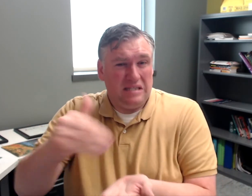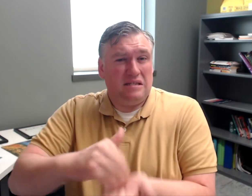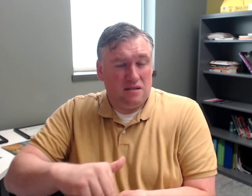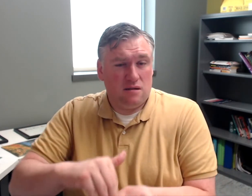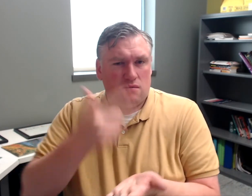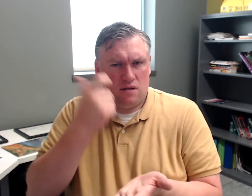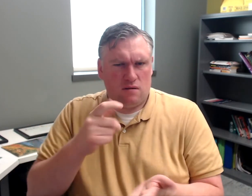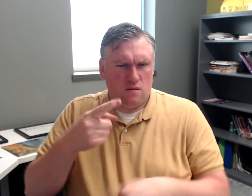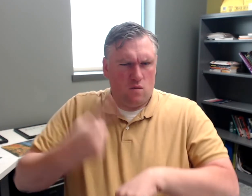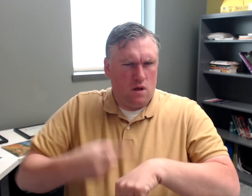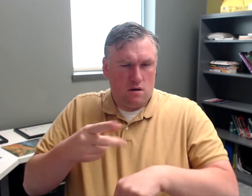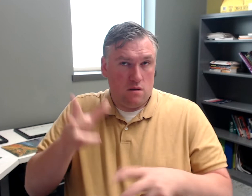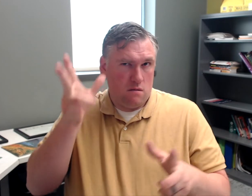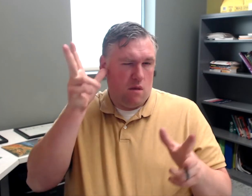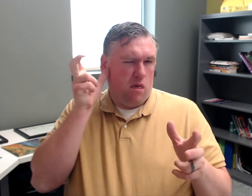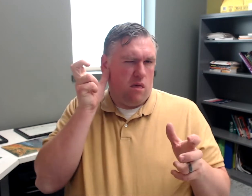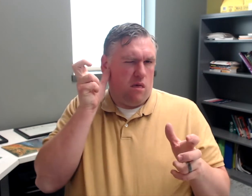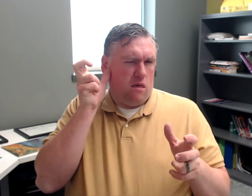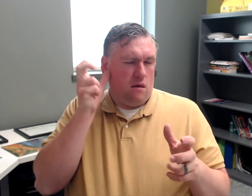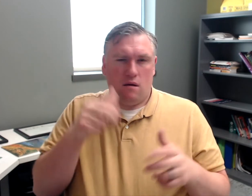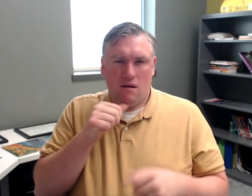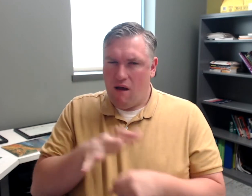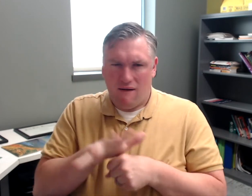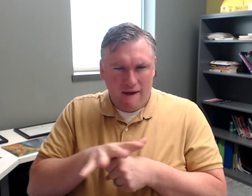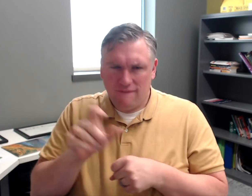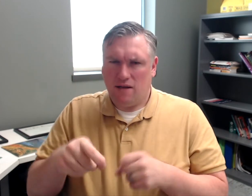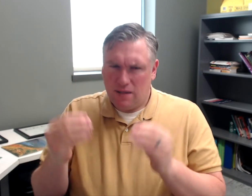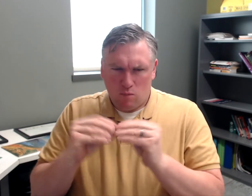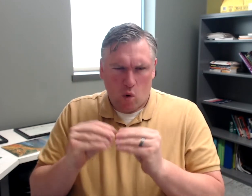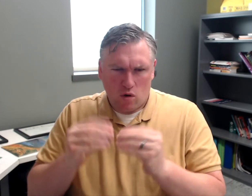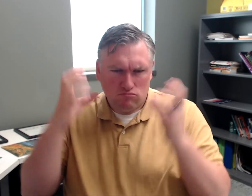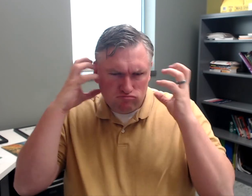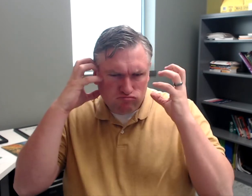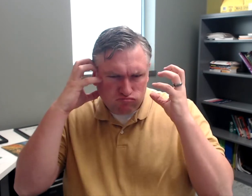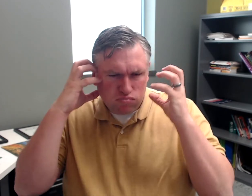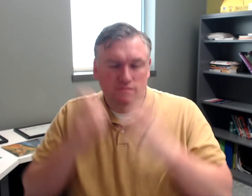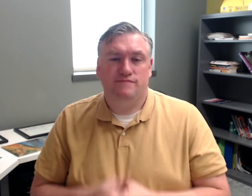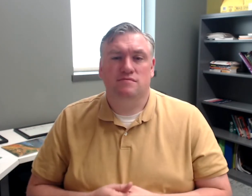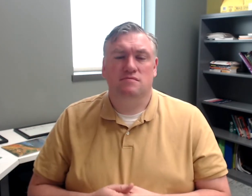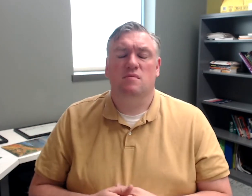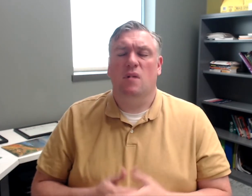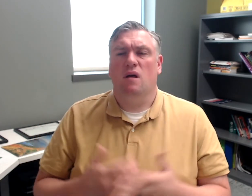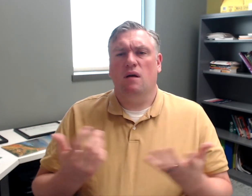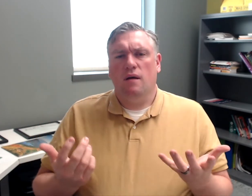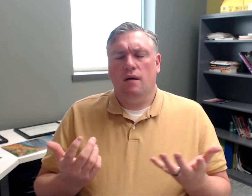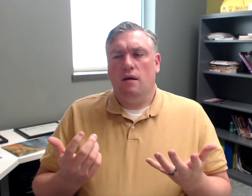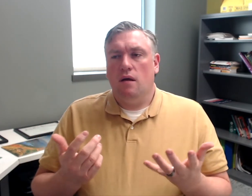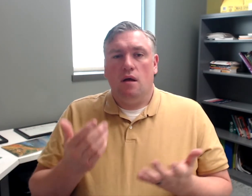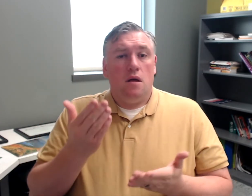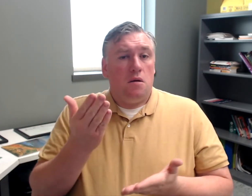to repeat the directions because one time of listening to something is not enough and they need more opportunities.